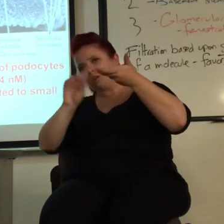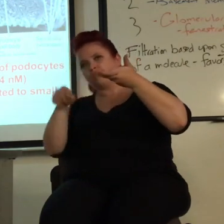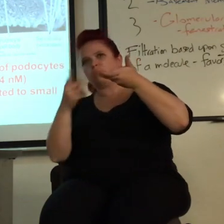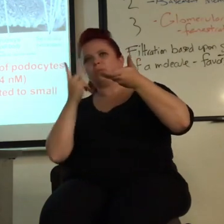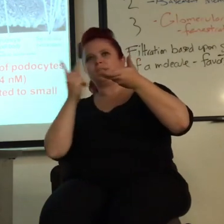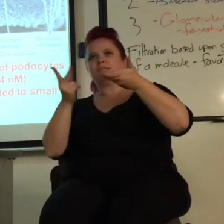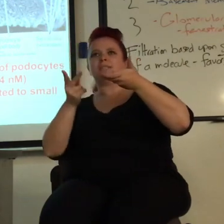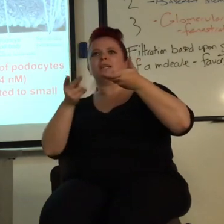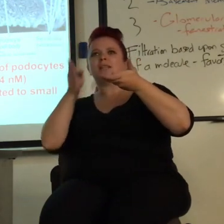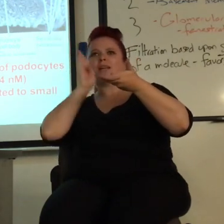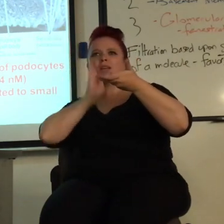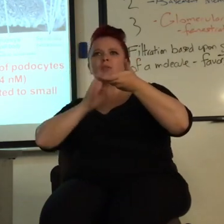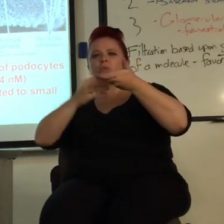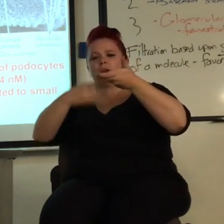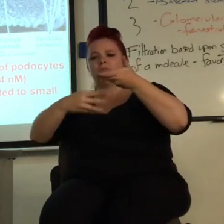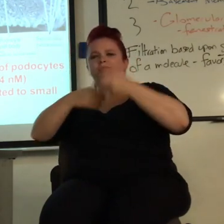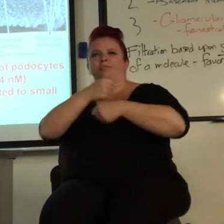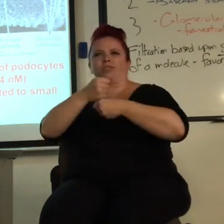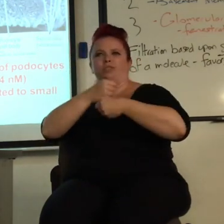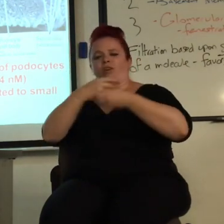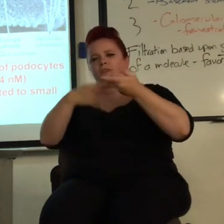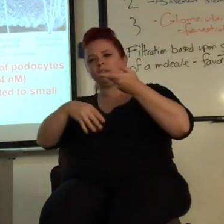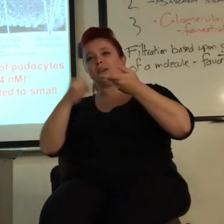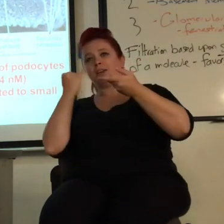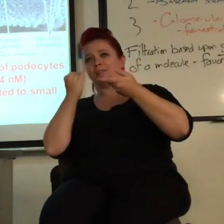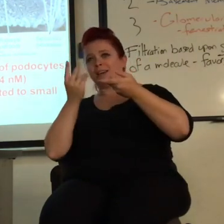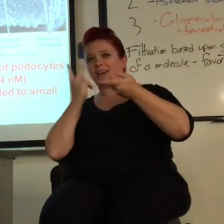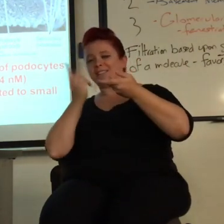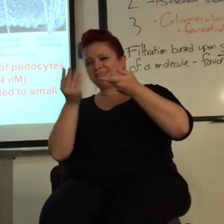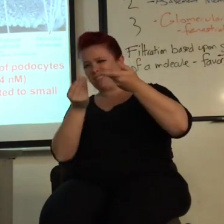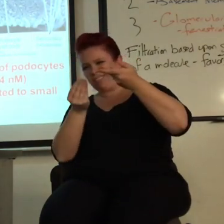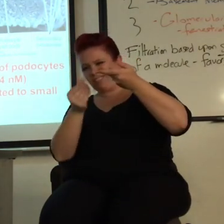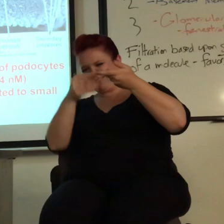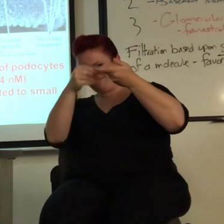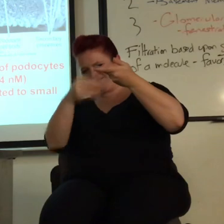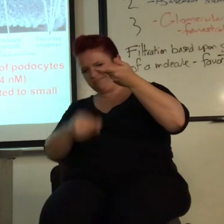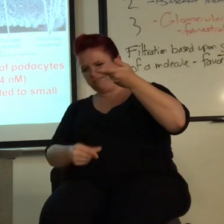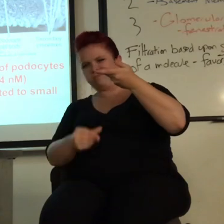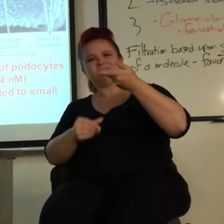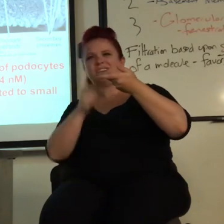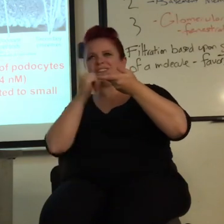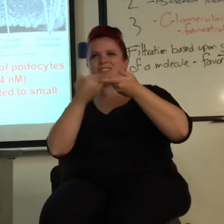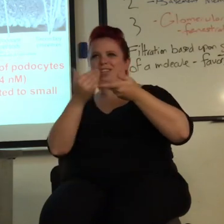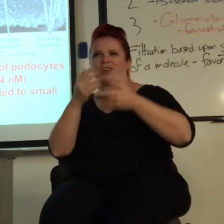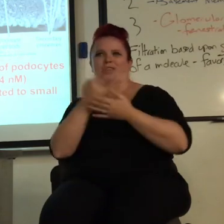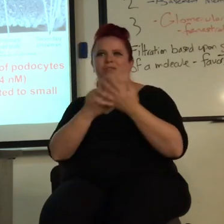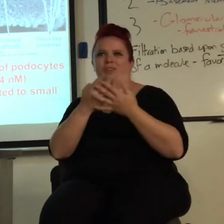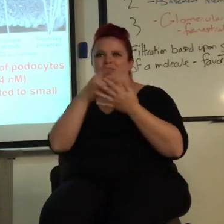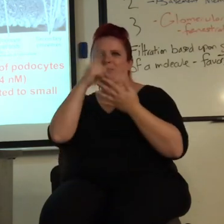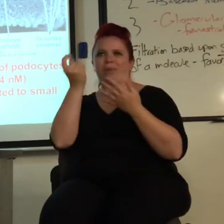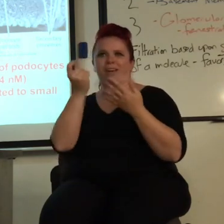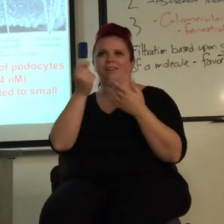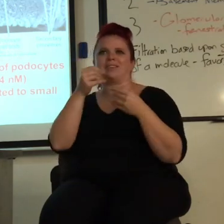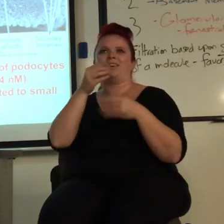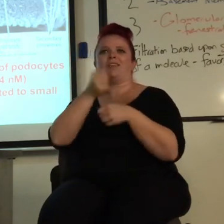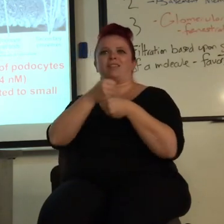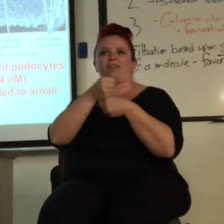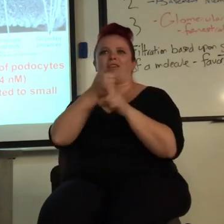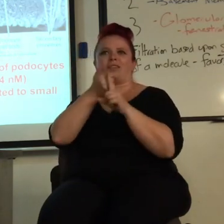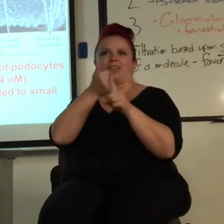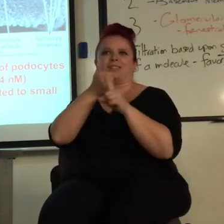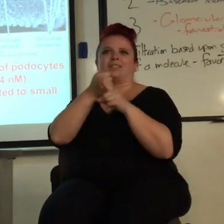see coffee grounds in my coffee, that's not a good filter. It let the grinds in. The same thing here.